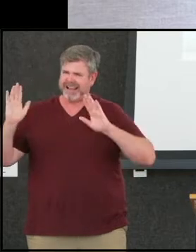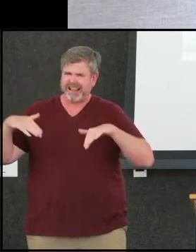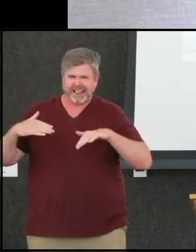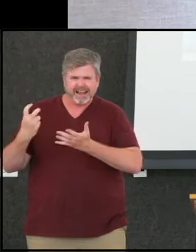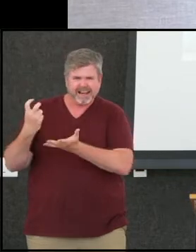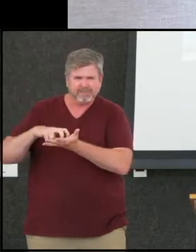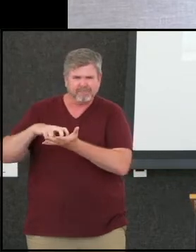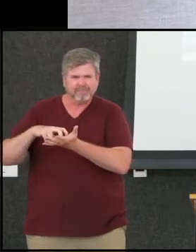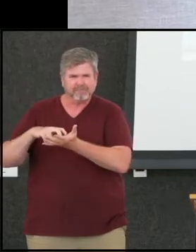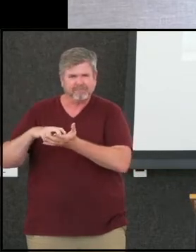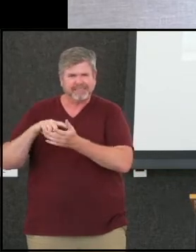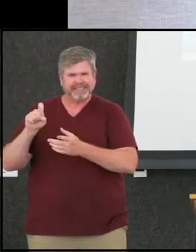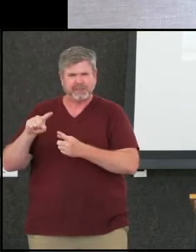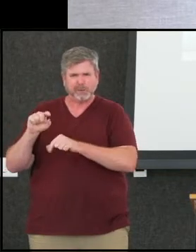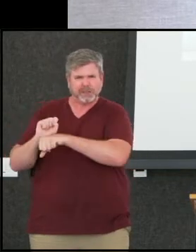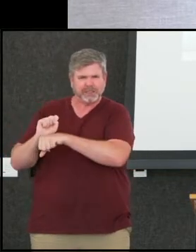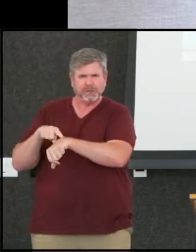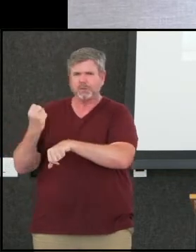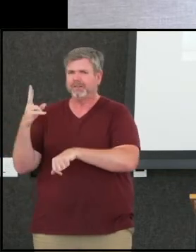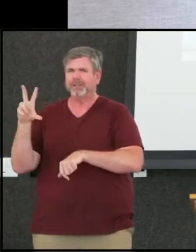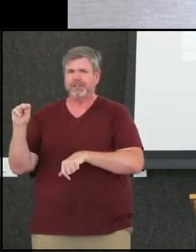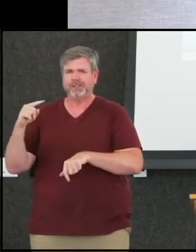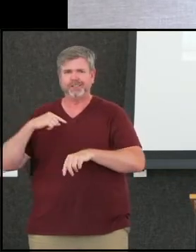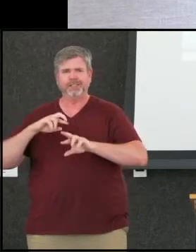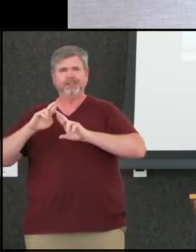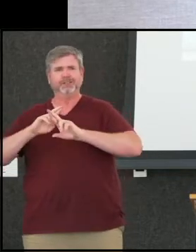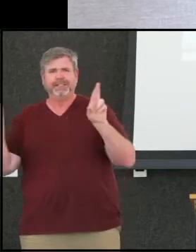and I was about to go to my daughter's soccer game.